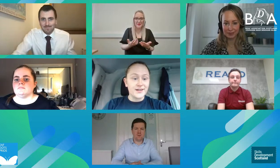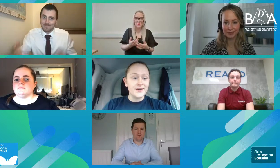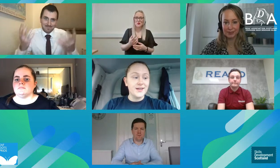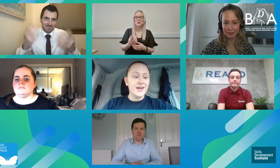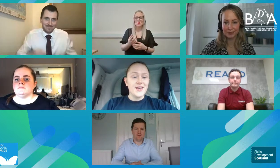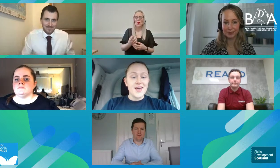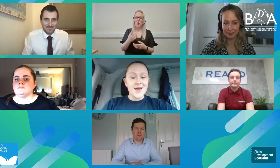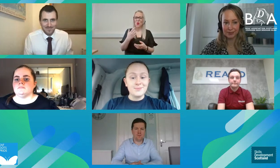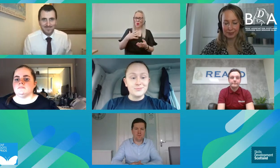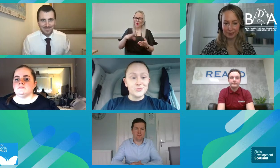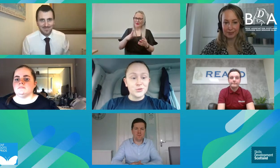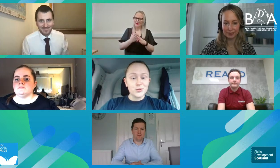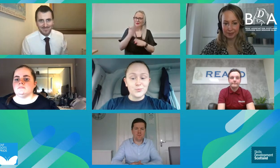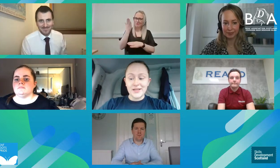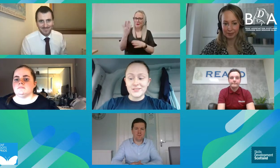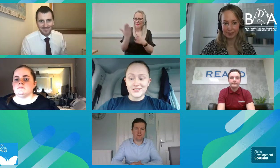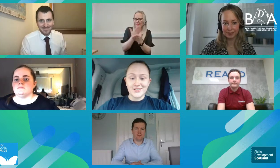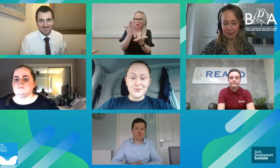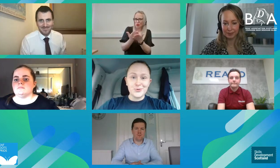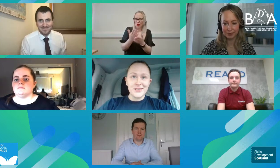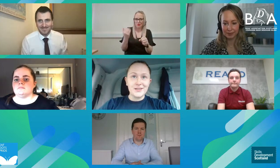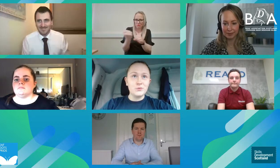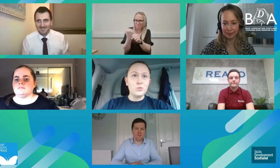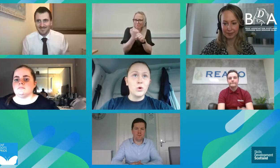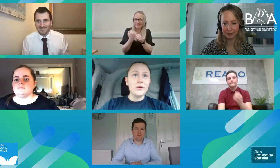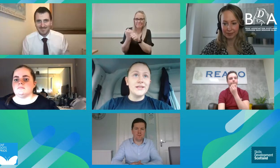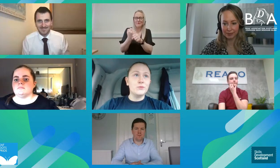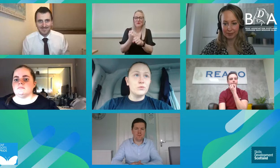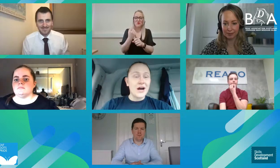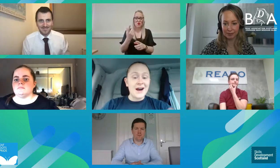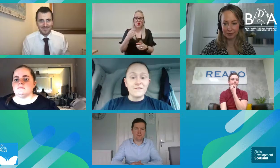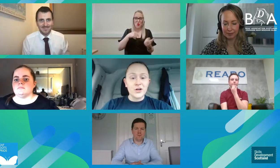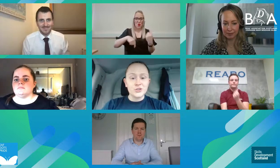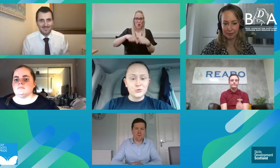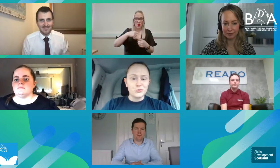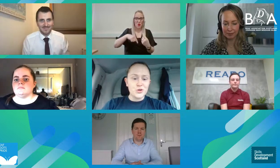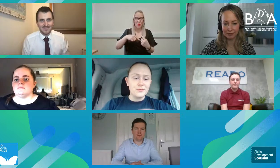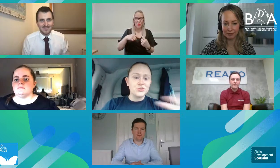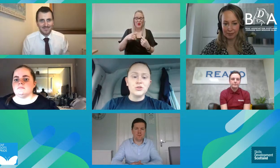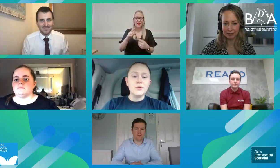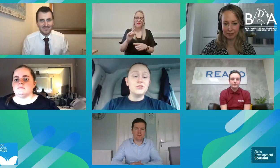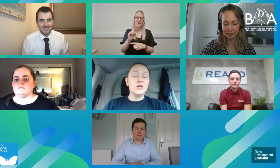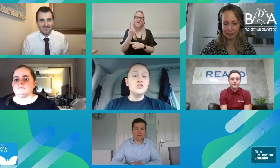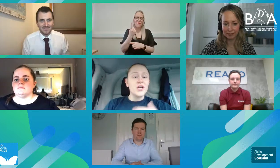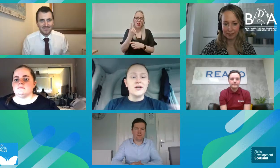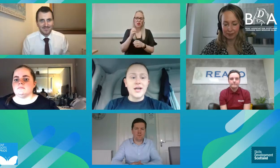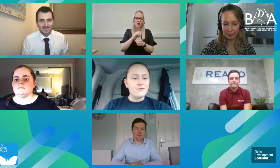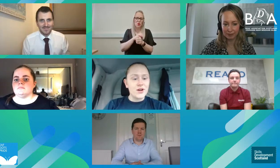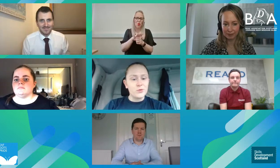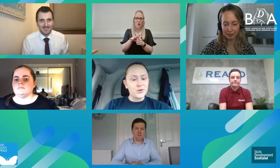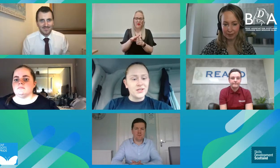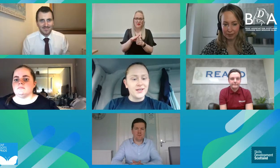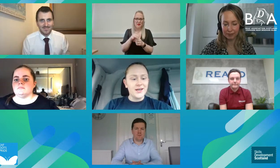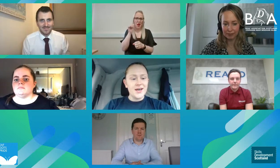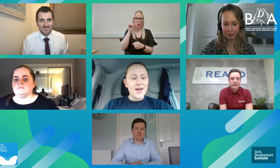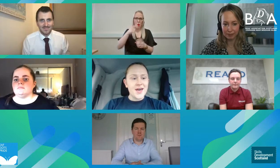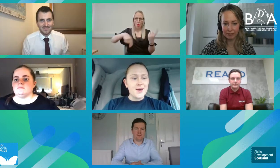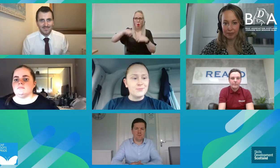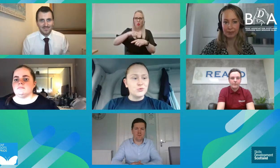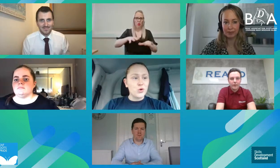like that. So basically what we did at first it was an uncertain time for